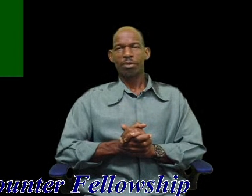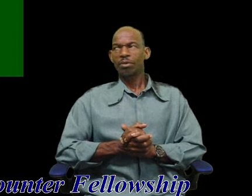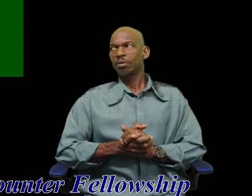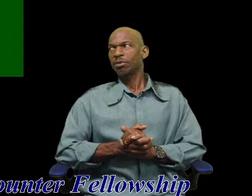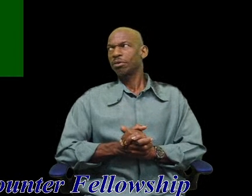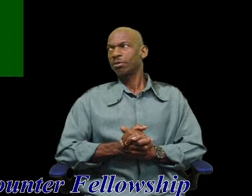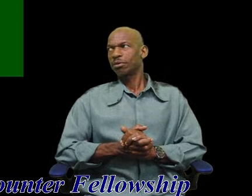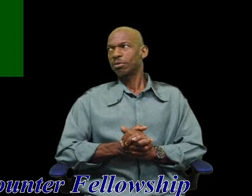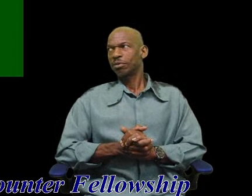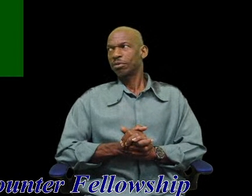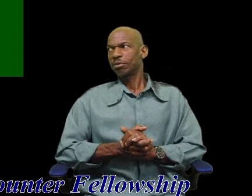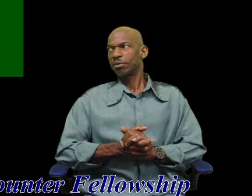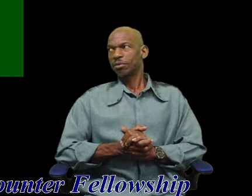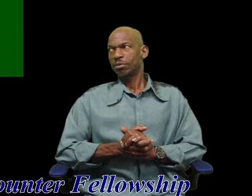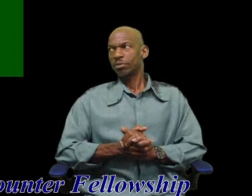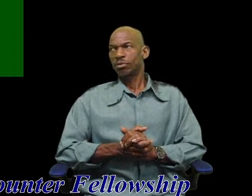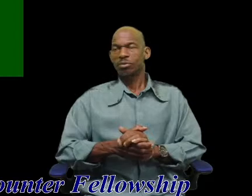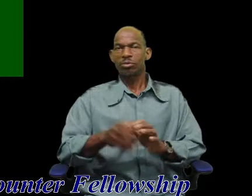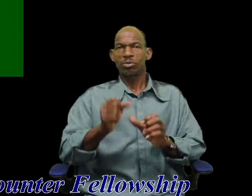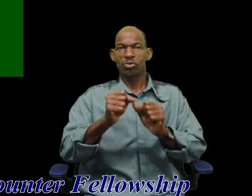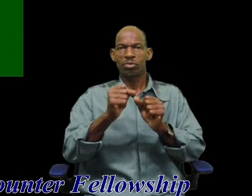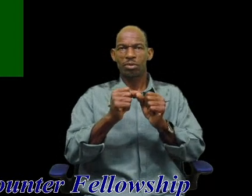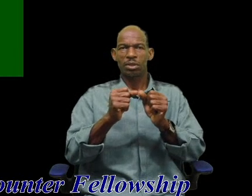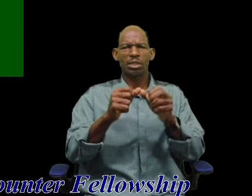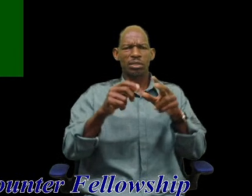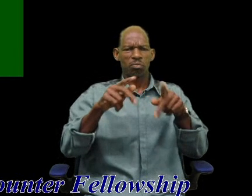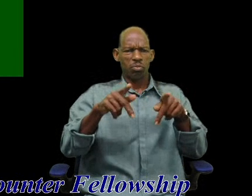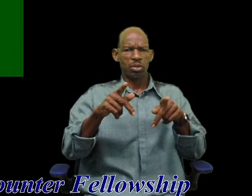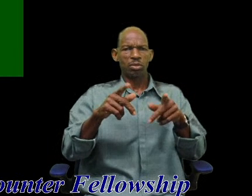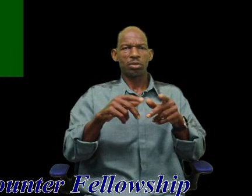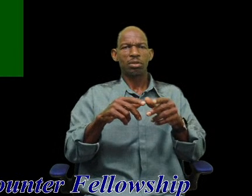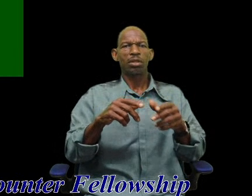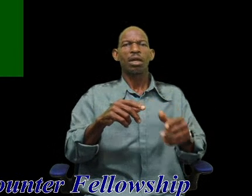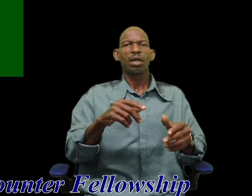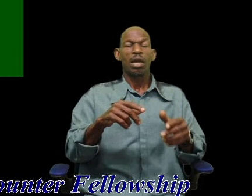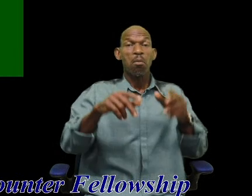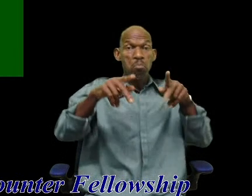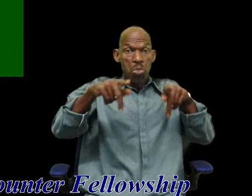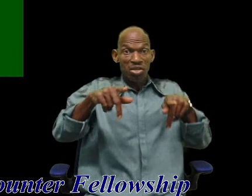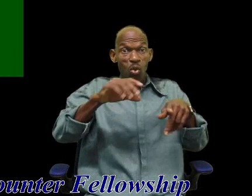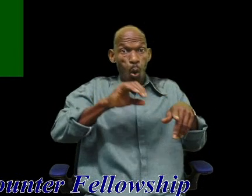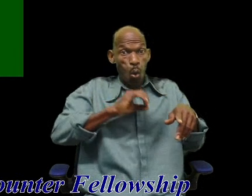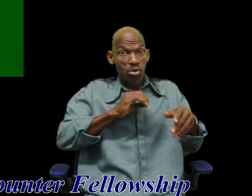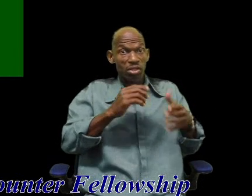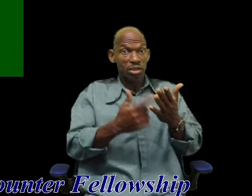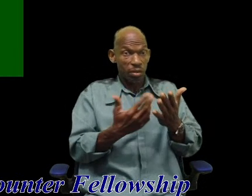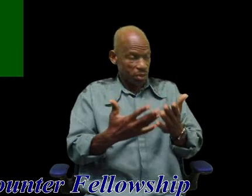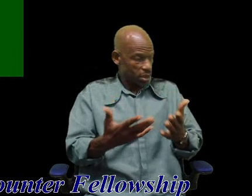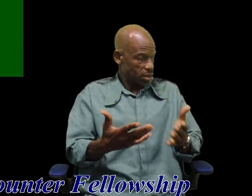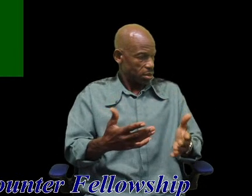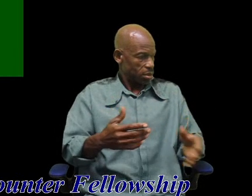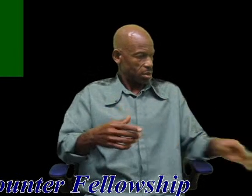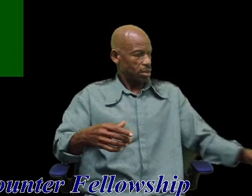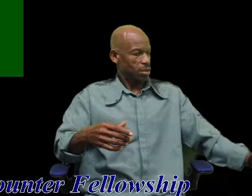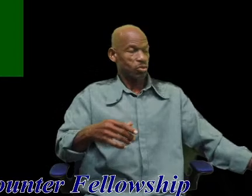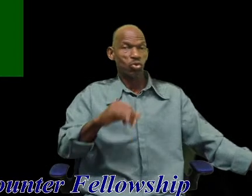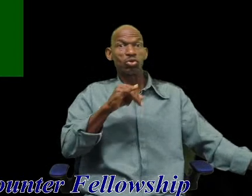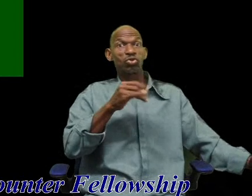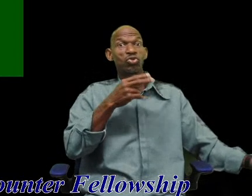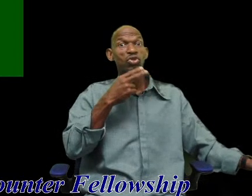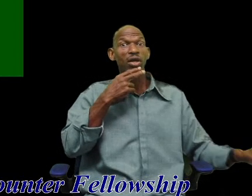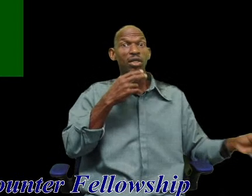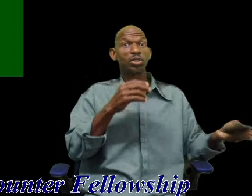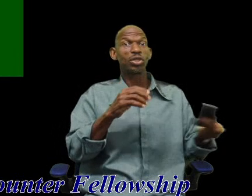Owner is a person who owns something. And you'll see in the word owner, the